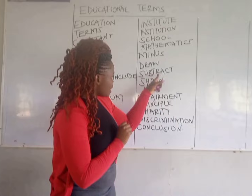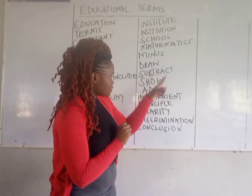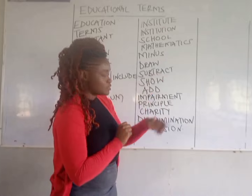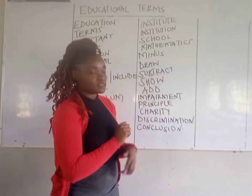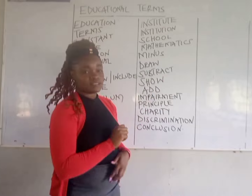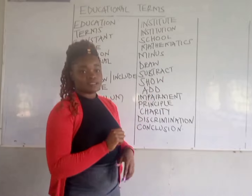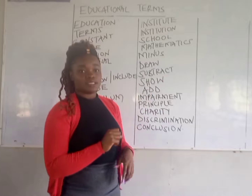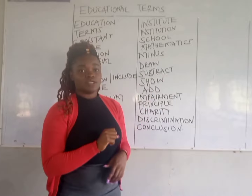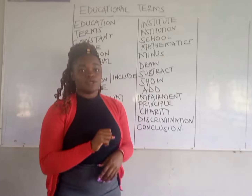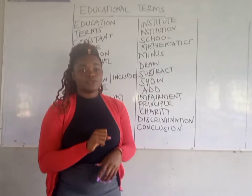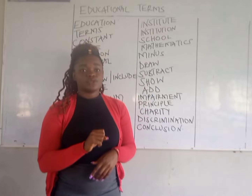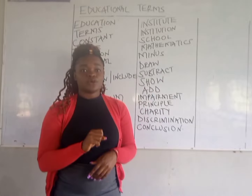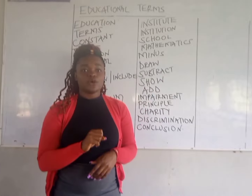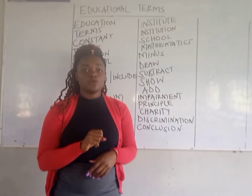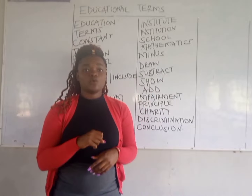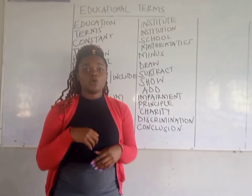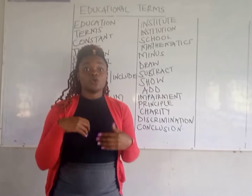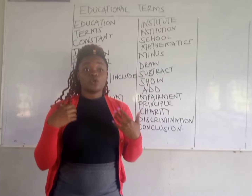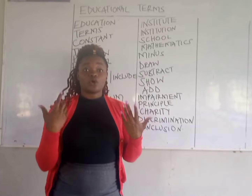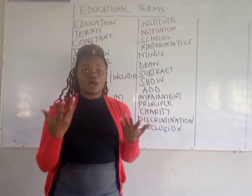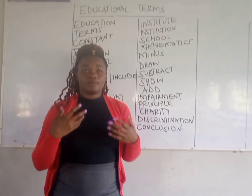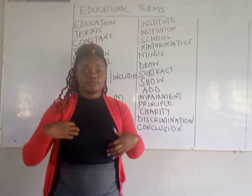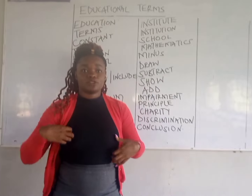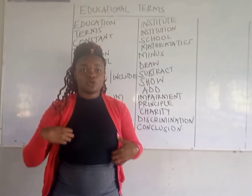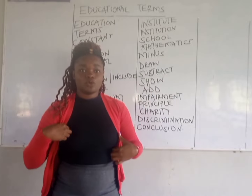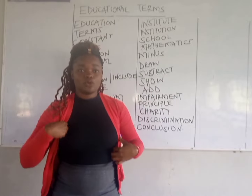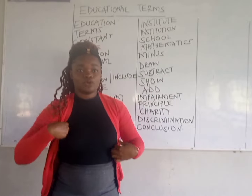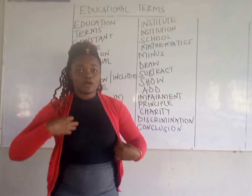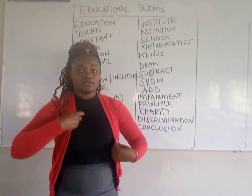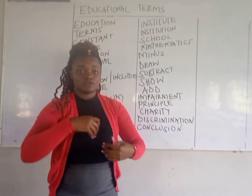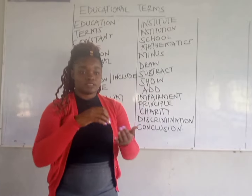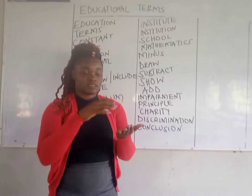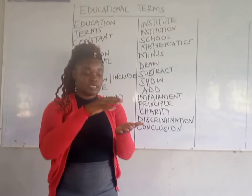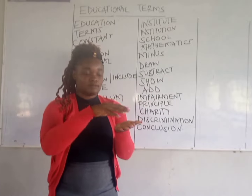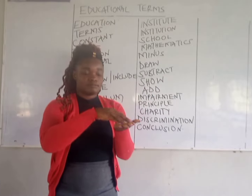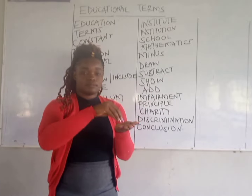Subtract. So, kuondoa. So, kuondoa, tunasign